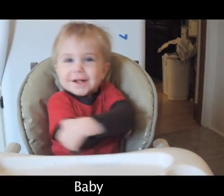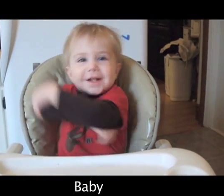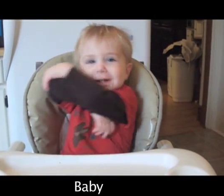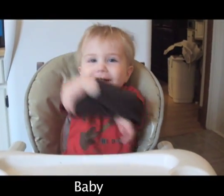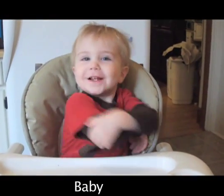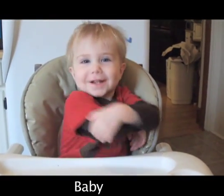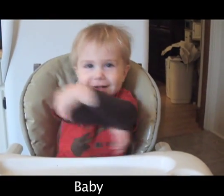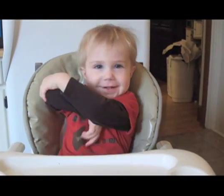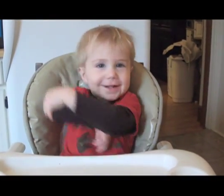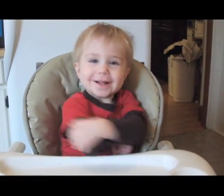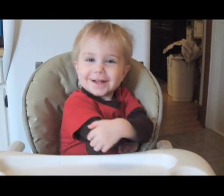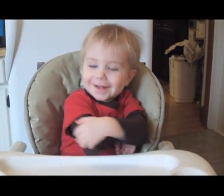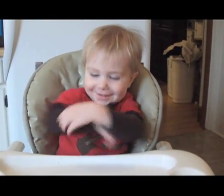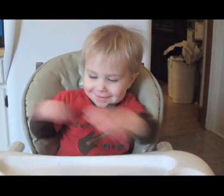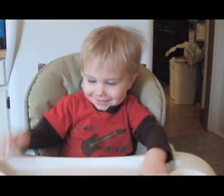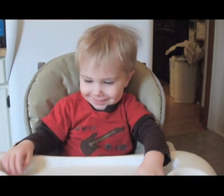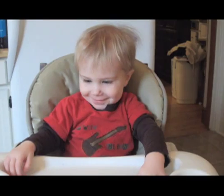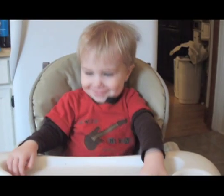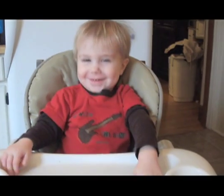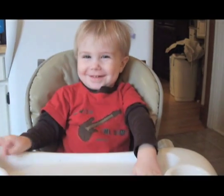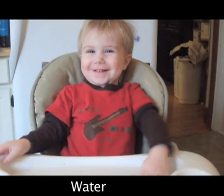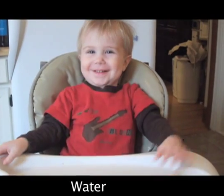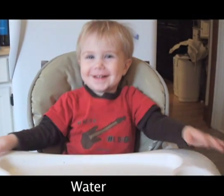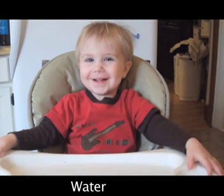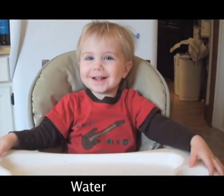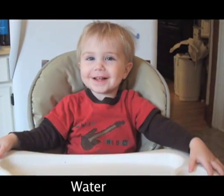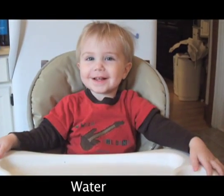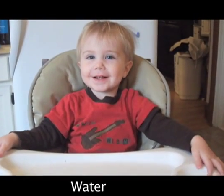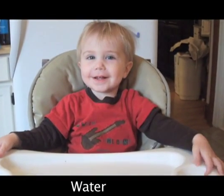baby that's great buddy and what's the sign water